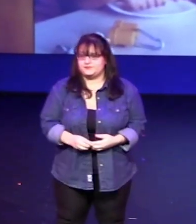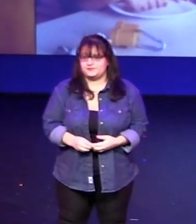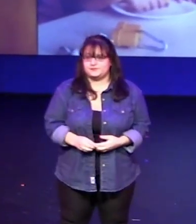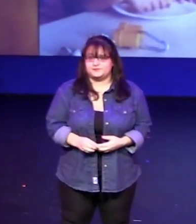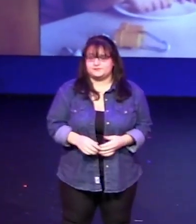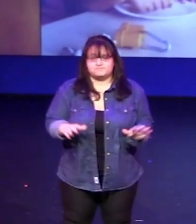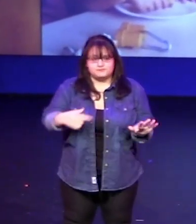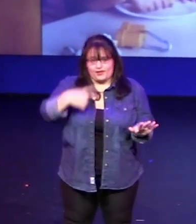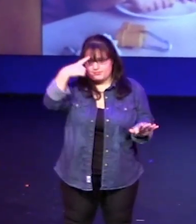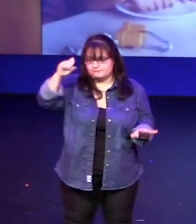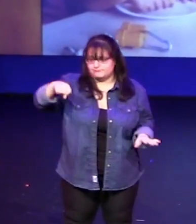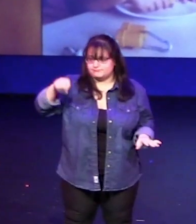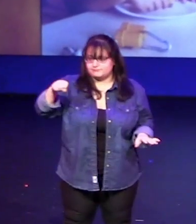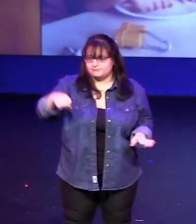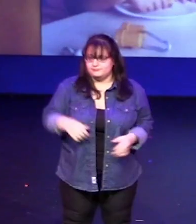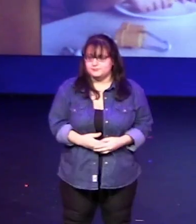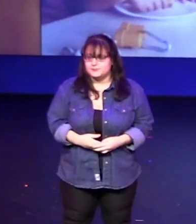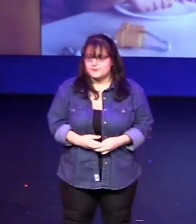Am I deaf? I think so.